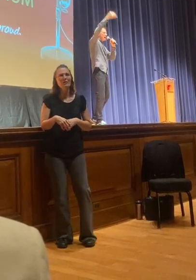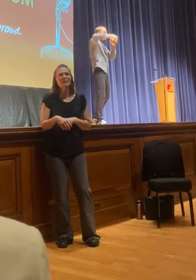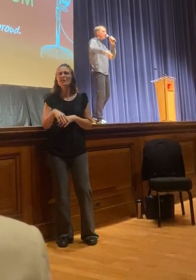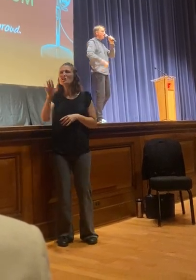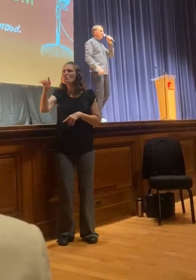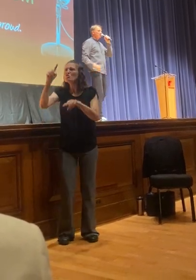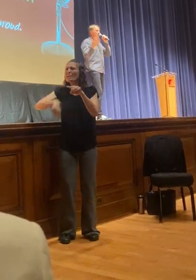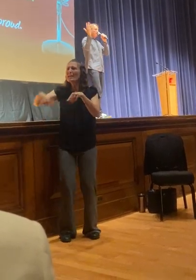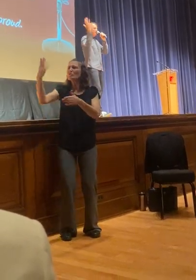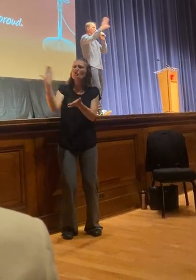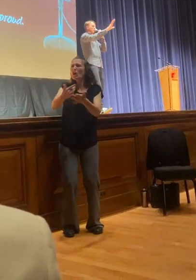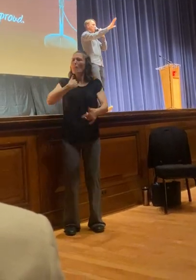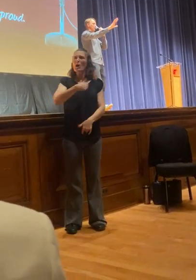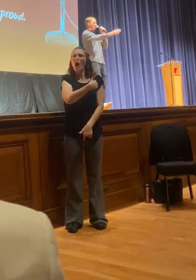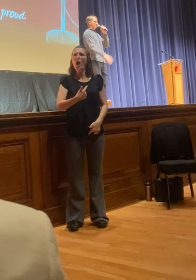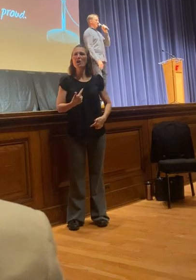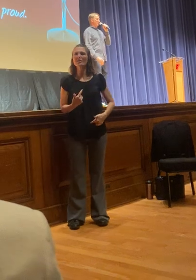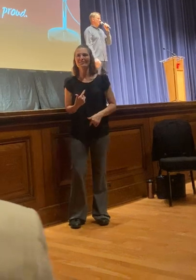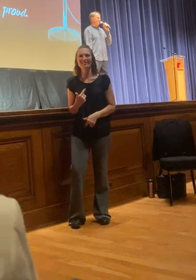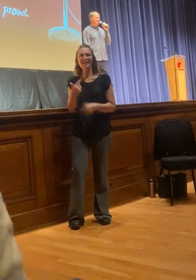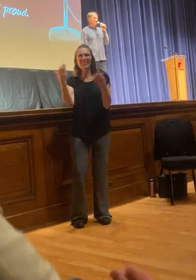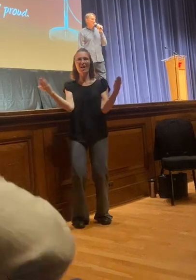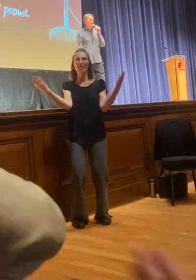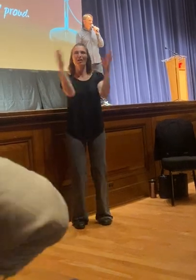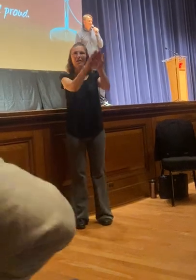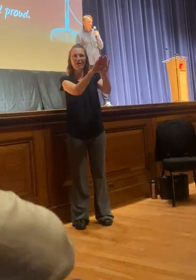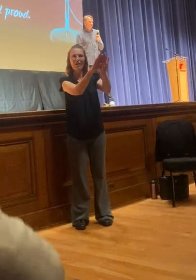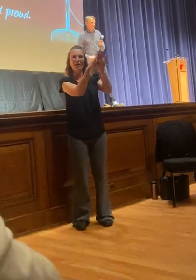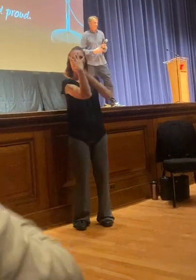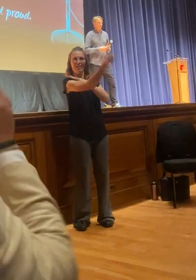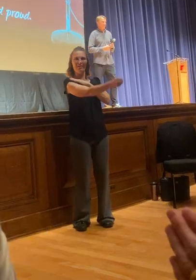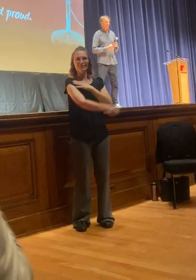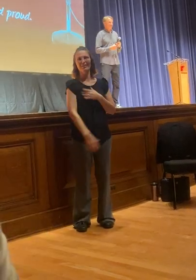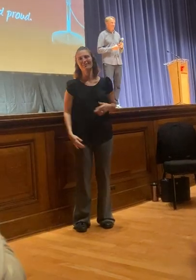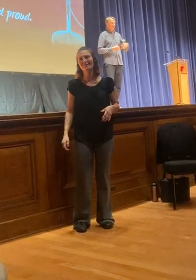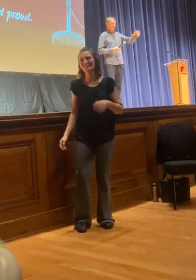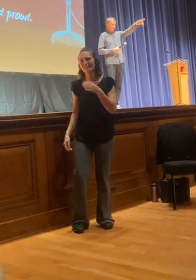can't stop us! to We're going to us! Woo!